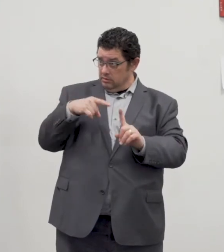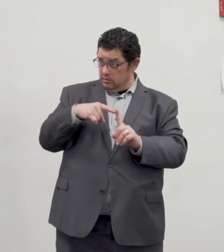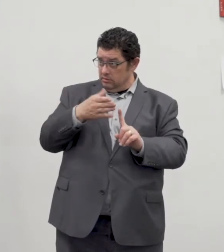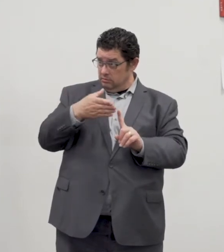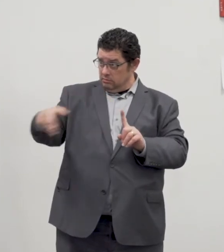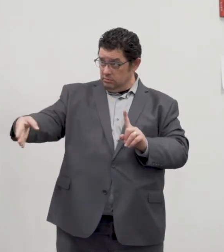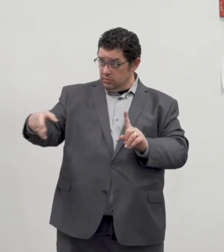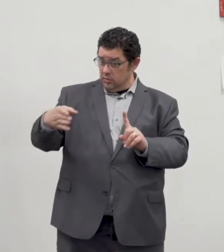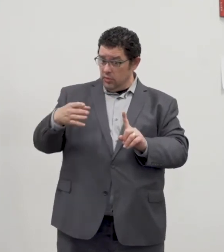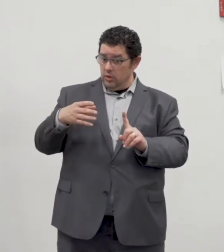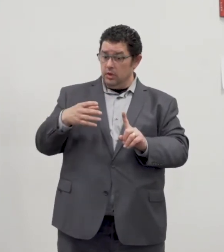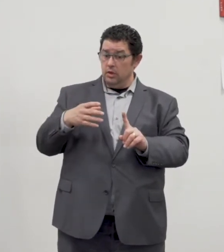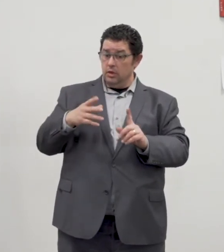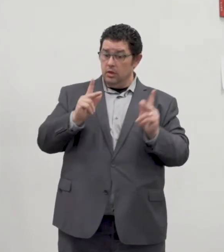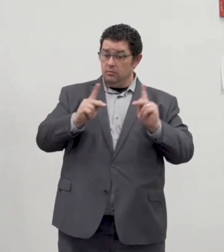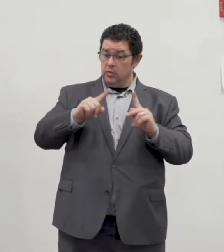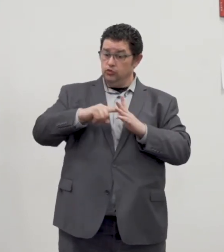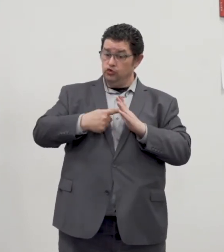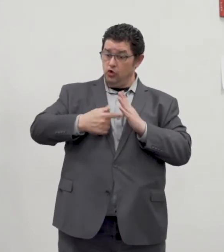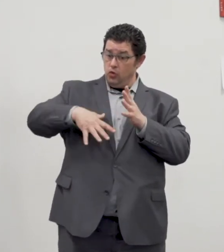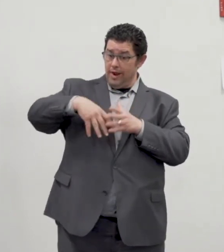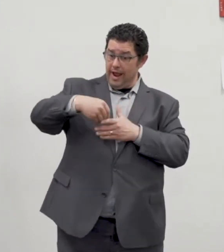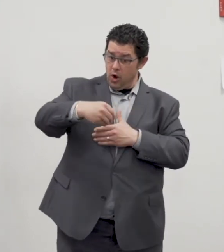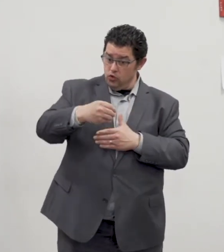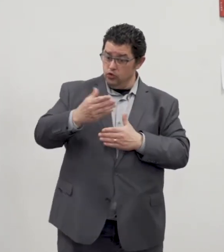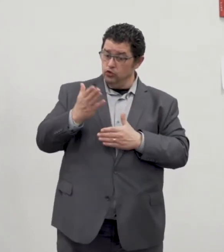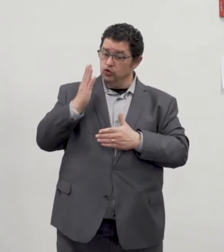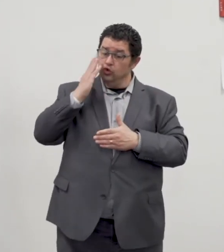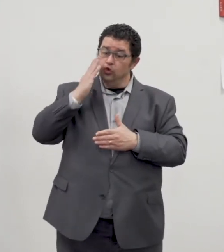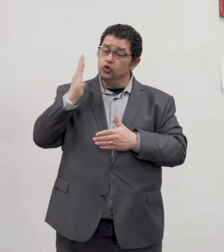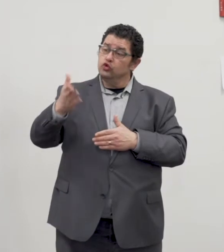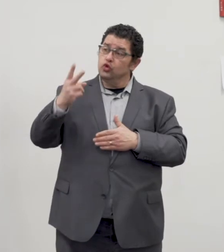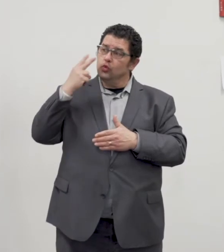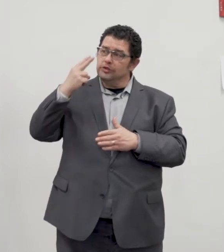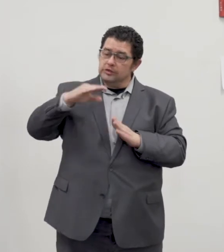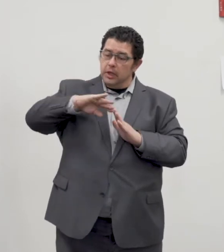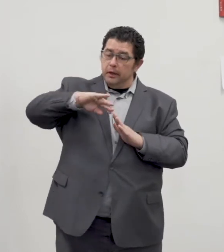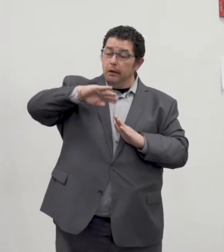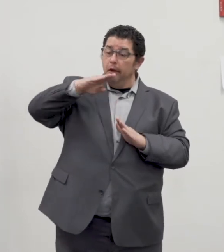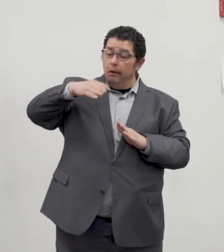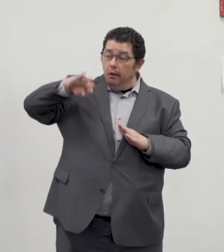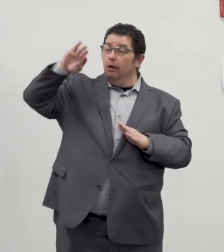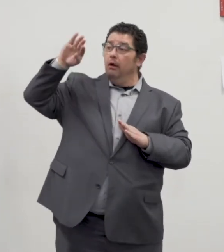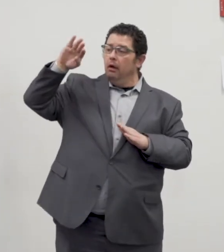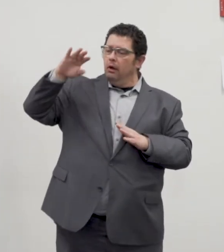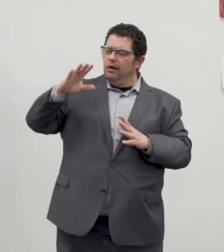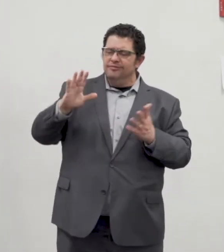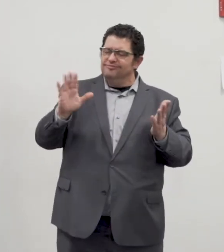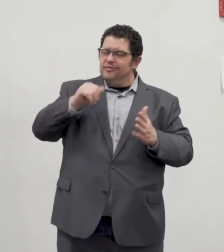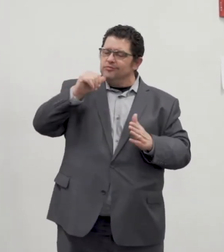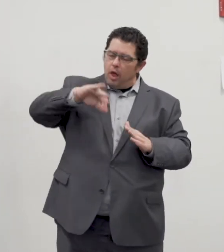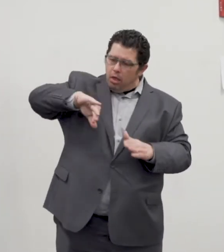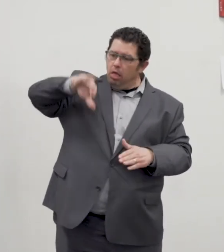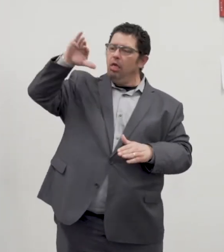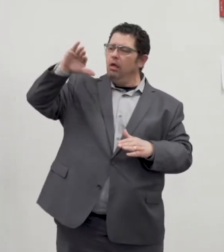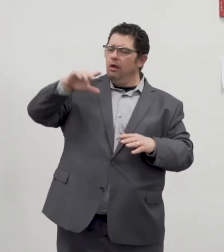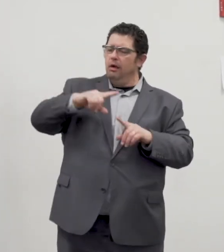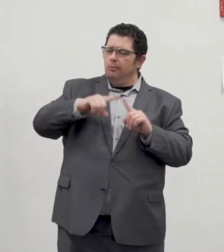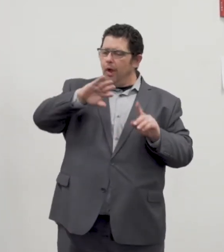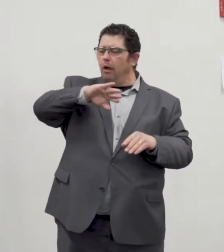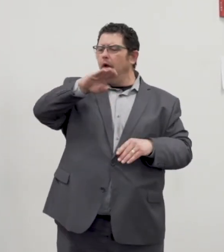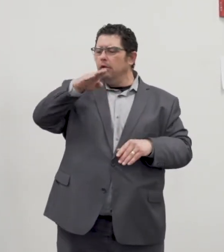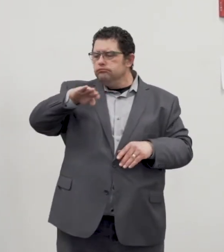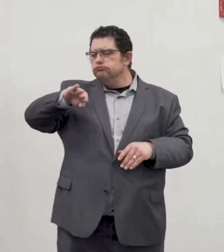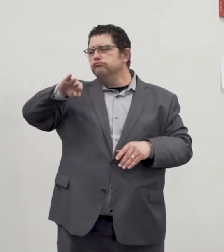about, we might see at least a small spike? I wouldn't call it a spike. I would say that we would see a trend. If we see a spike, we'll react